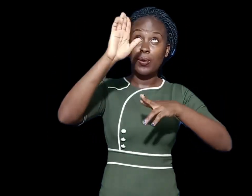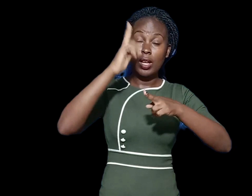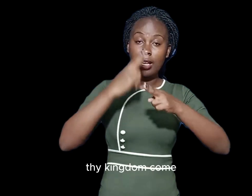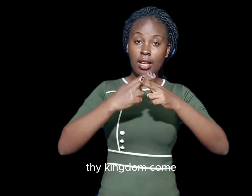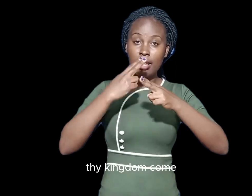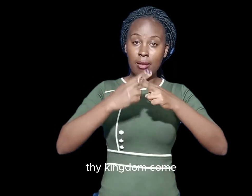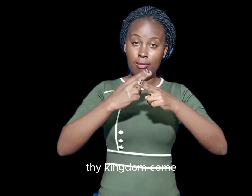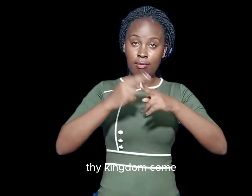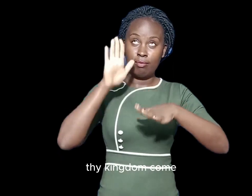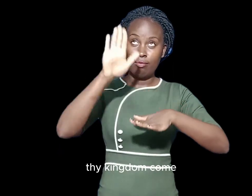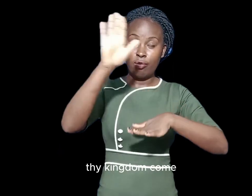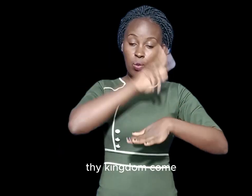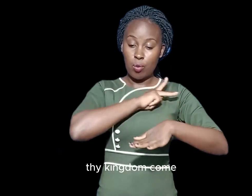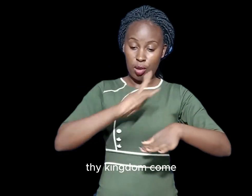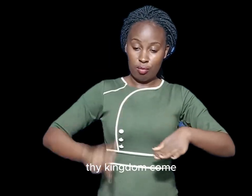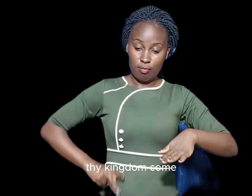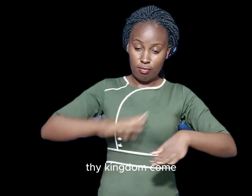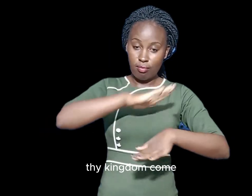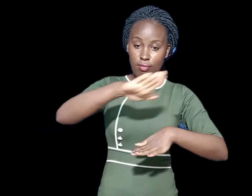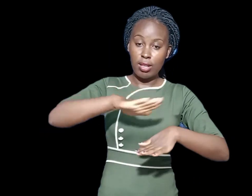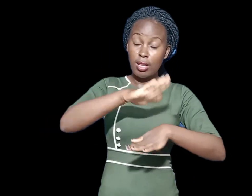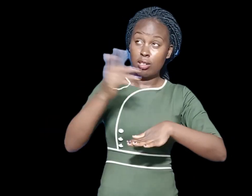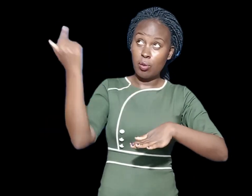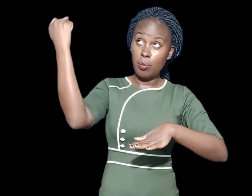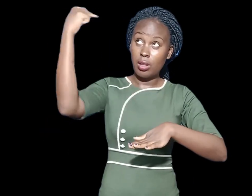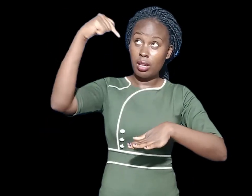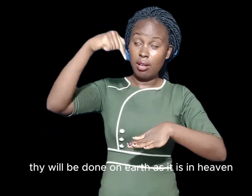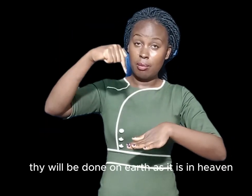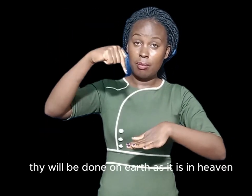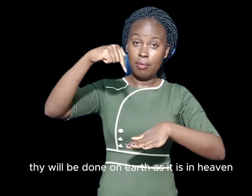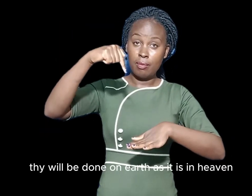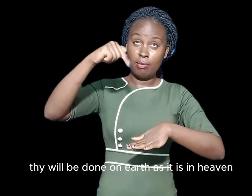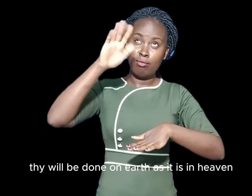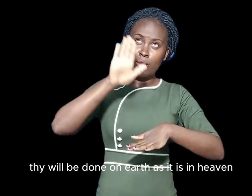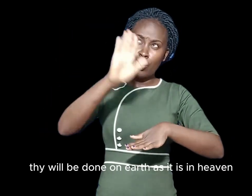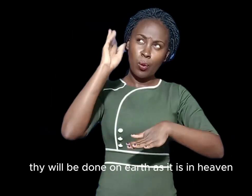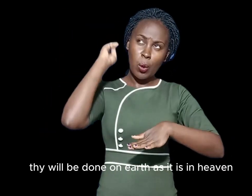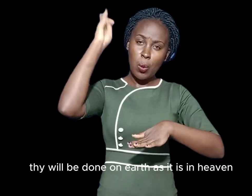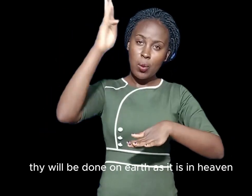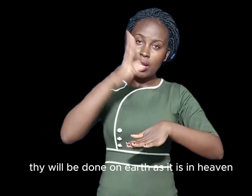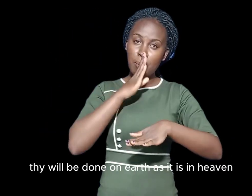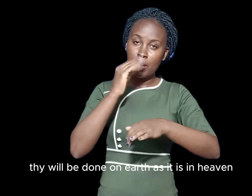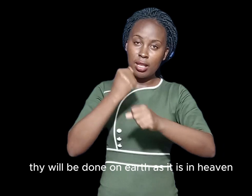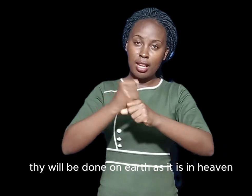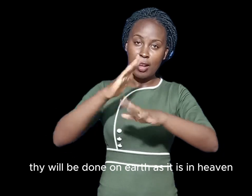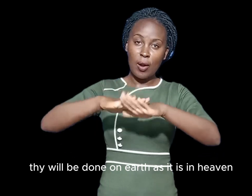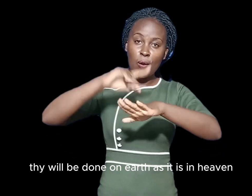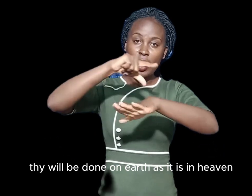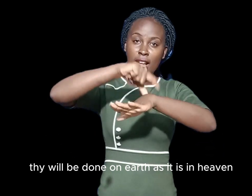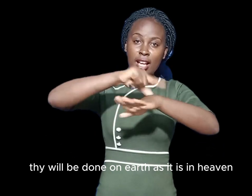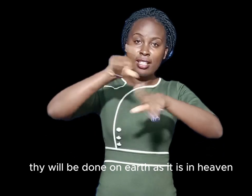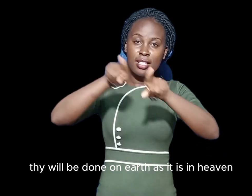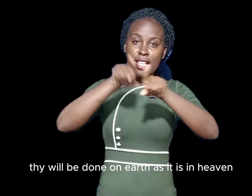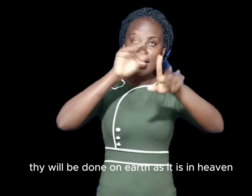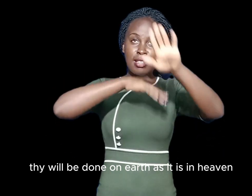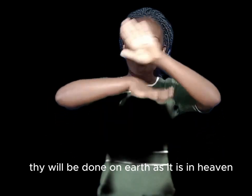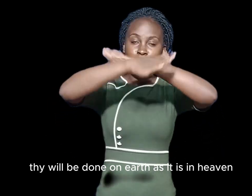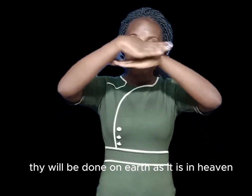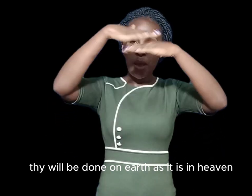Thy kingdom come thy will be done on earth as it is in heaven.